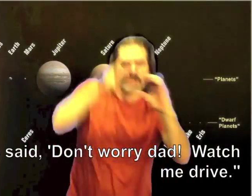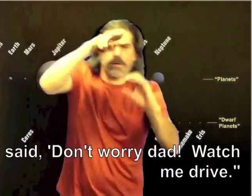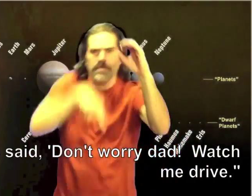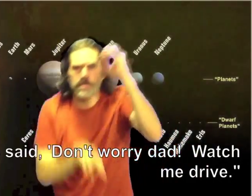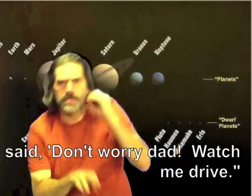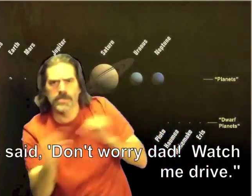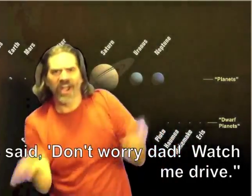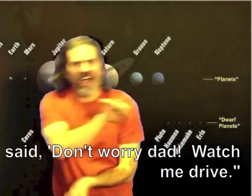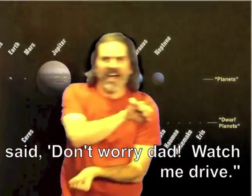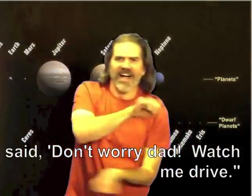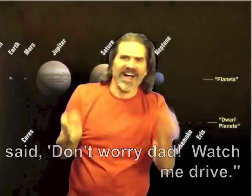drive.